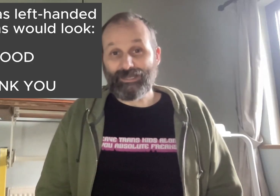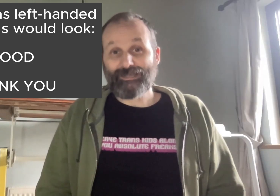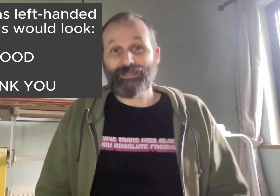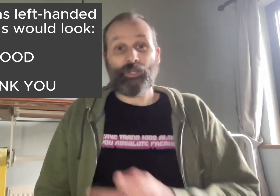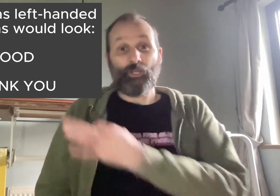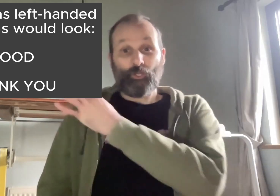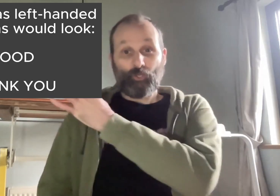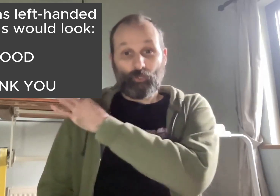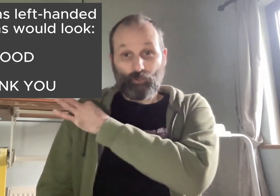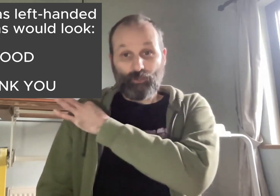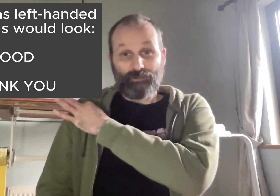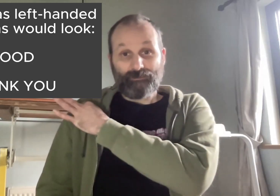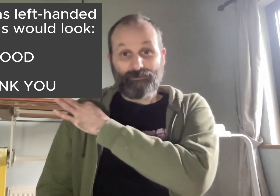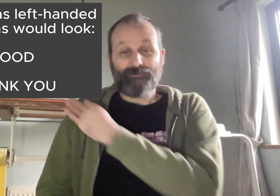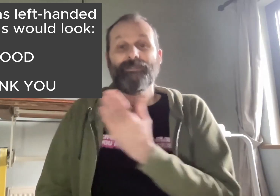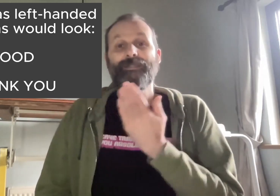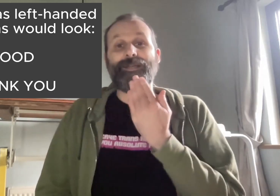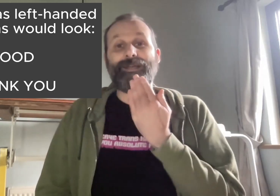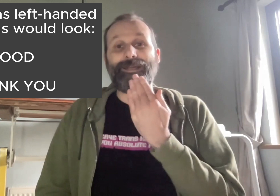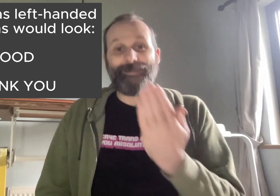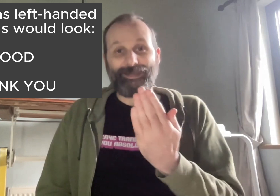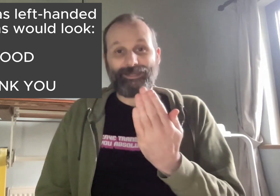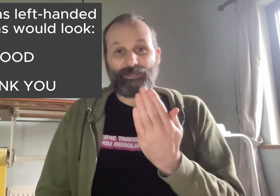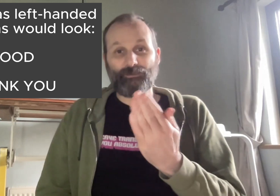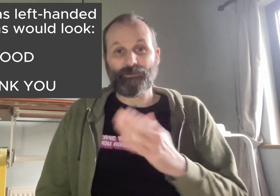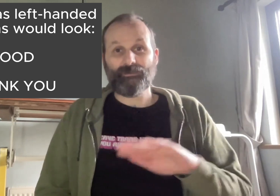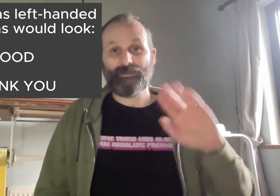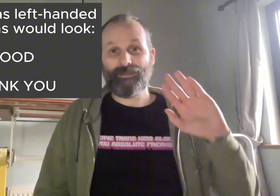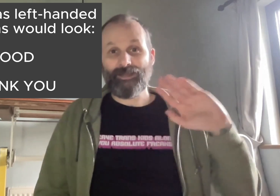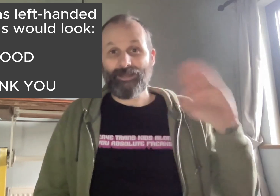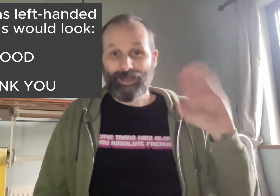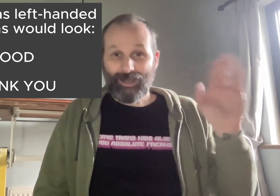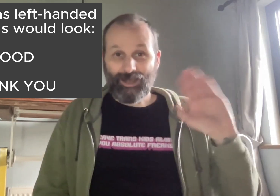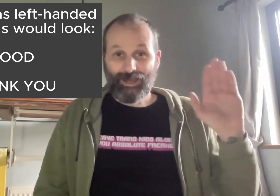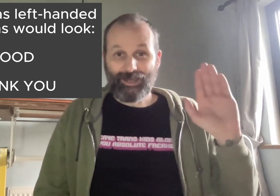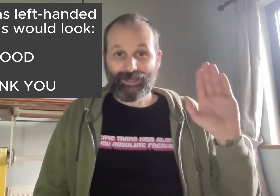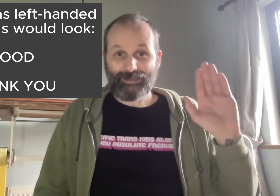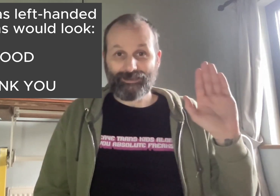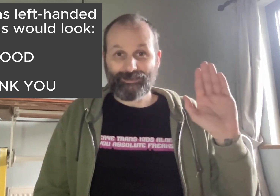like good, thank you, hi,